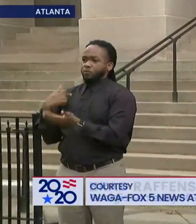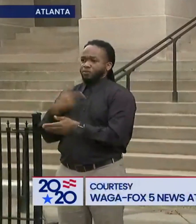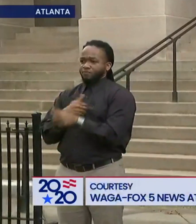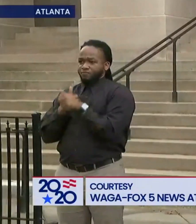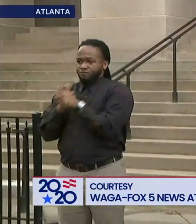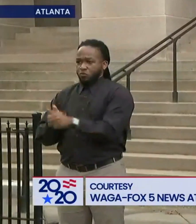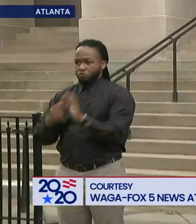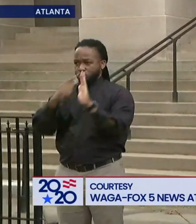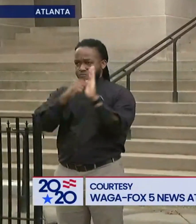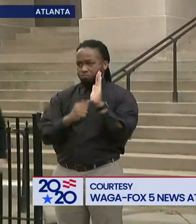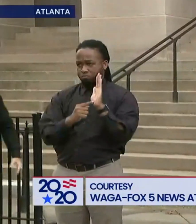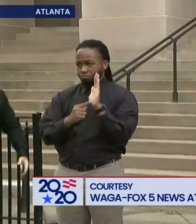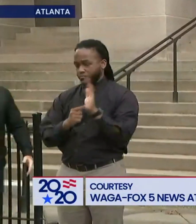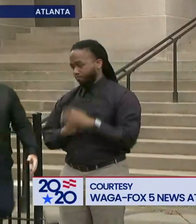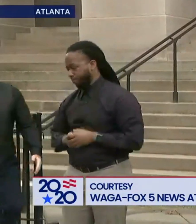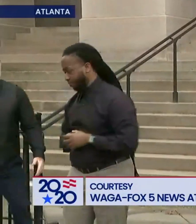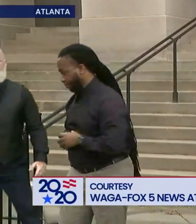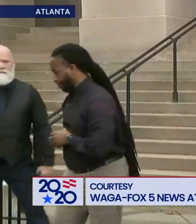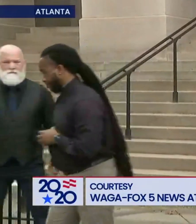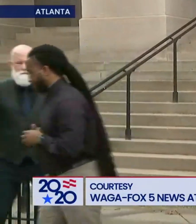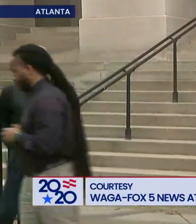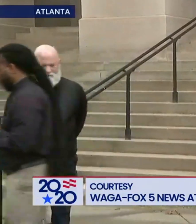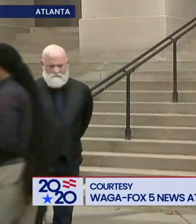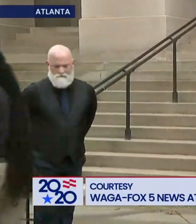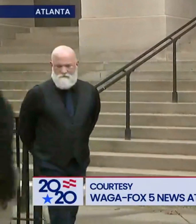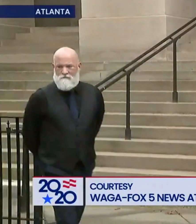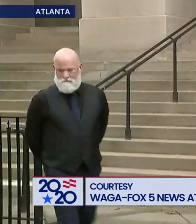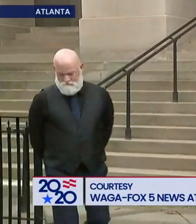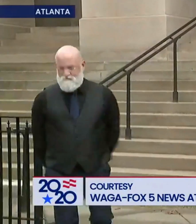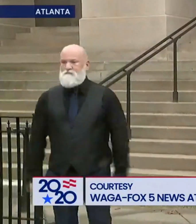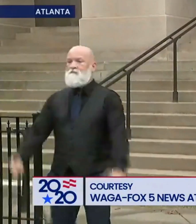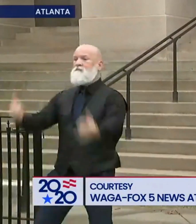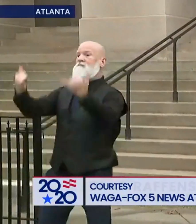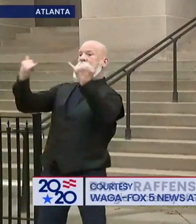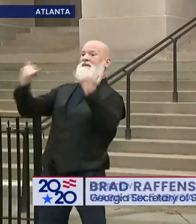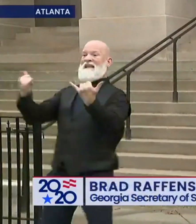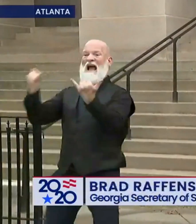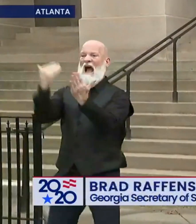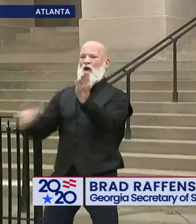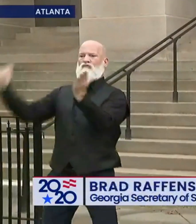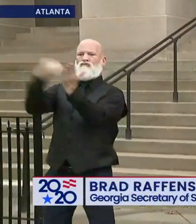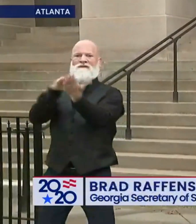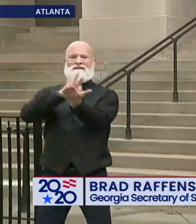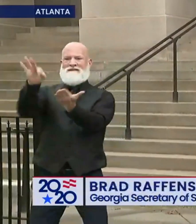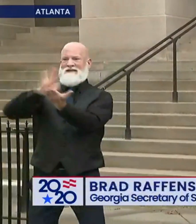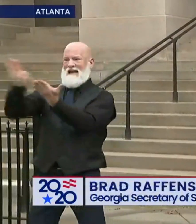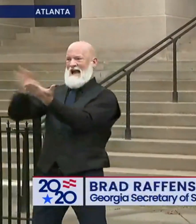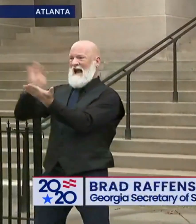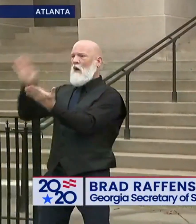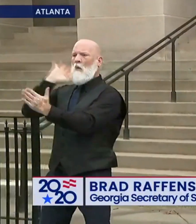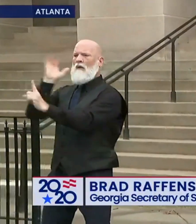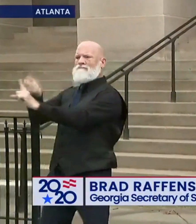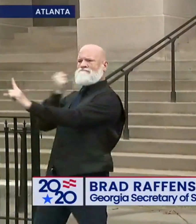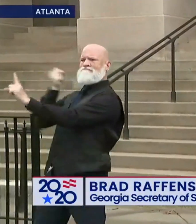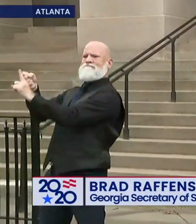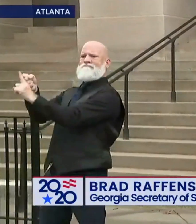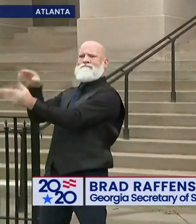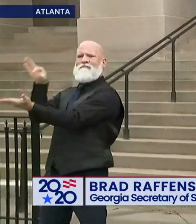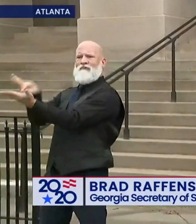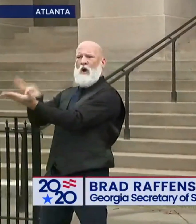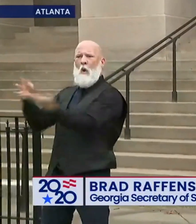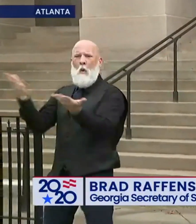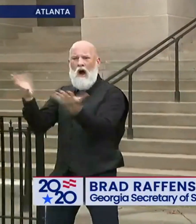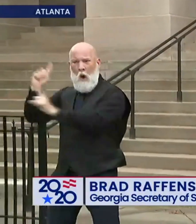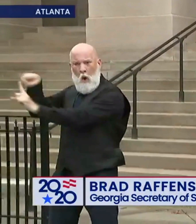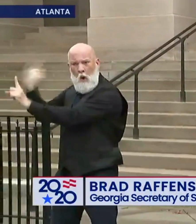Recount set a precedent for every close race going forward in Georgia from now. No, we can pick whatever one we put, but we understand the national significance